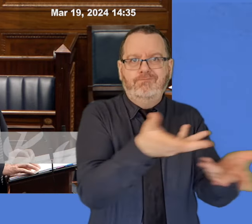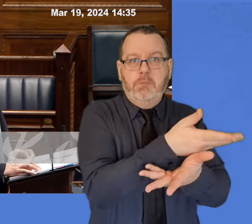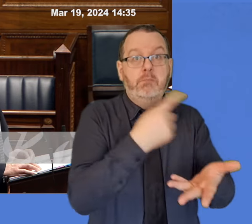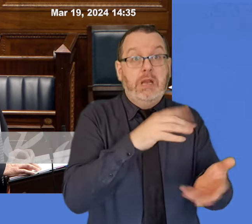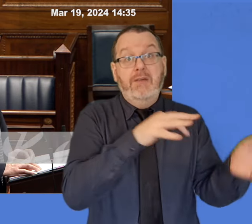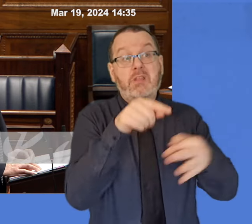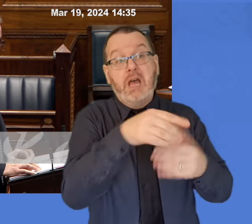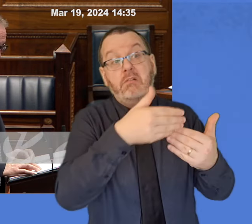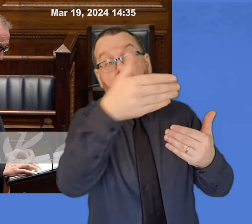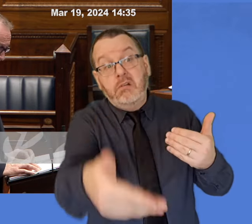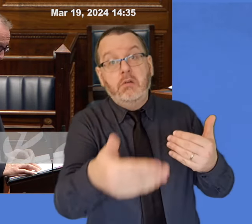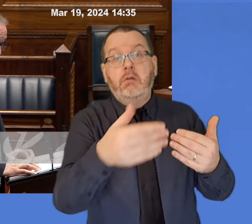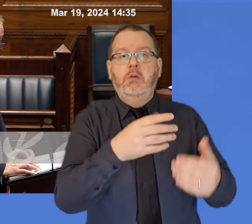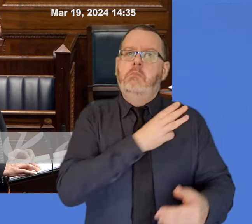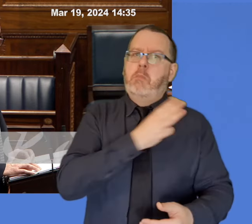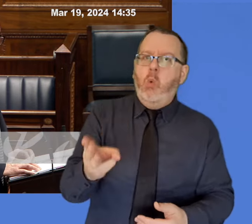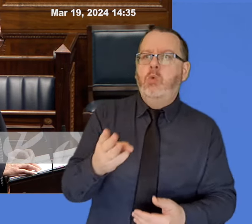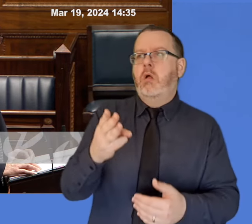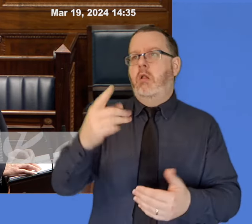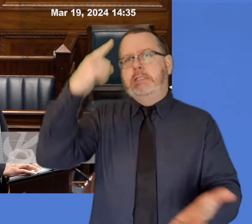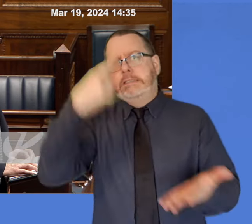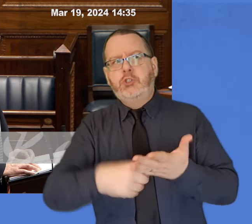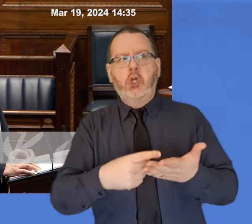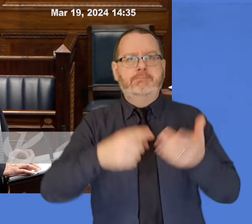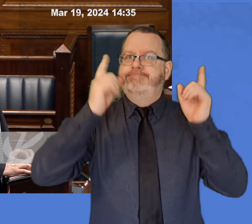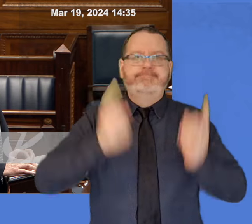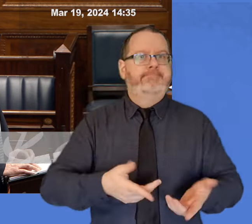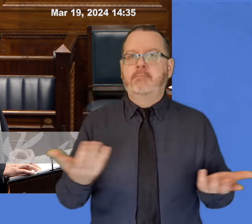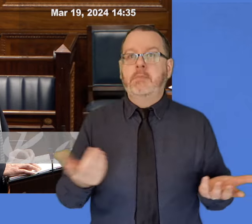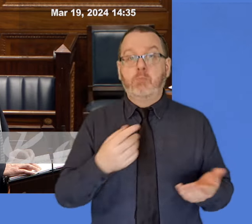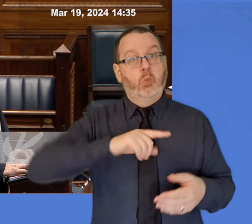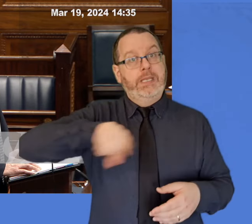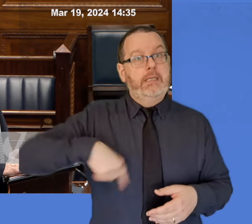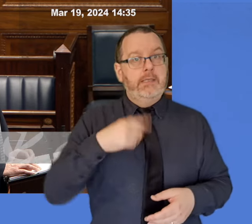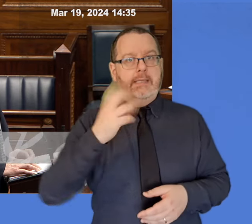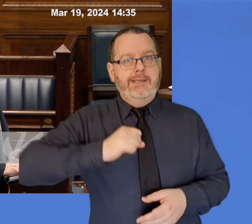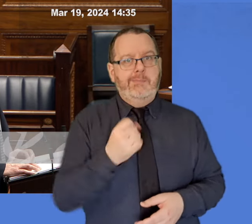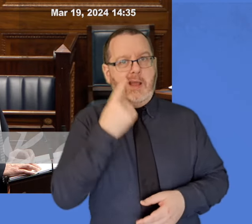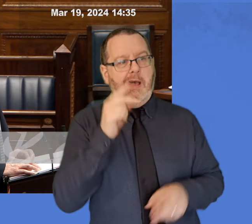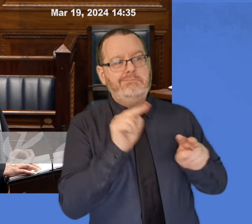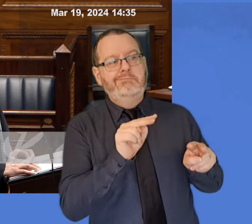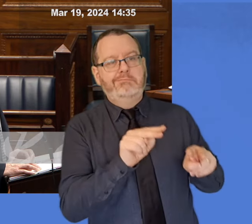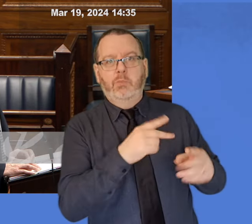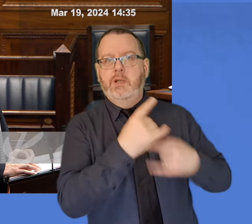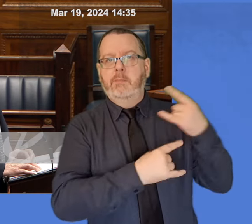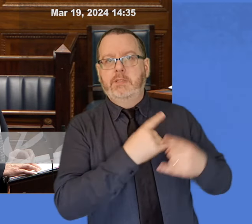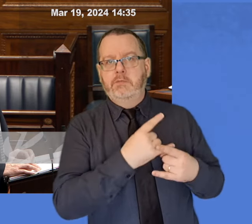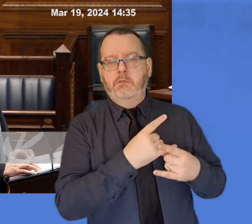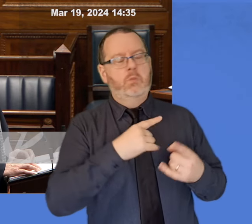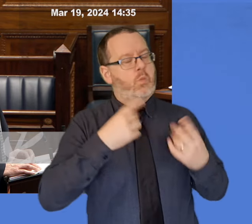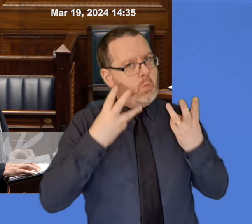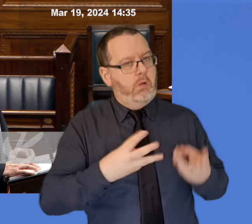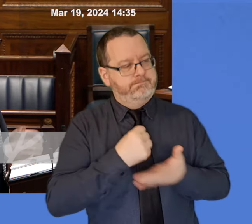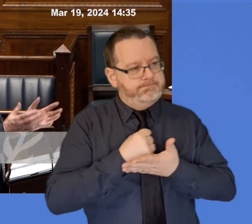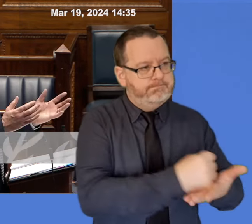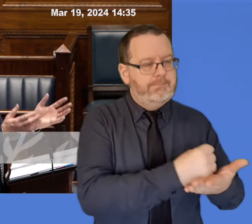propositions may be put on the table in relation to that. But we will keep a very close eye on it, and we're determined to try and support the people from Enniskillen as far